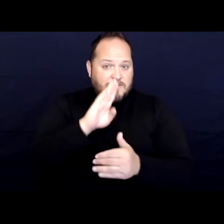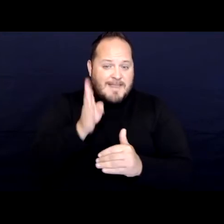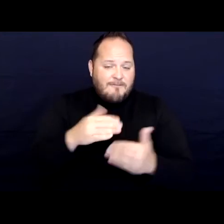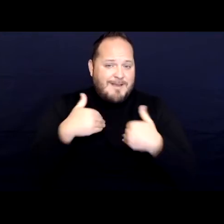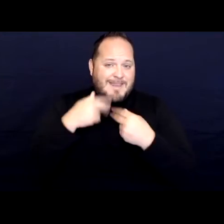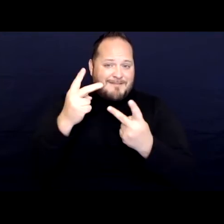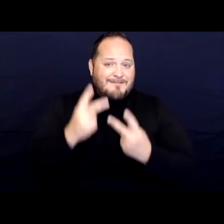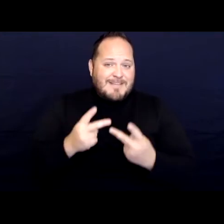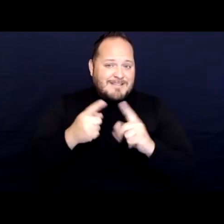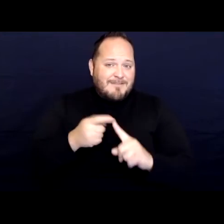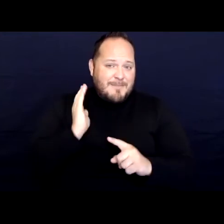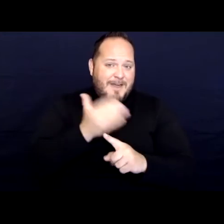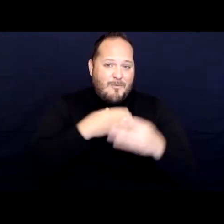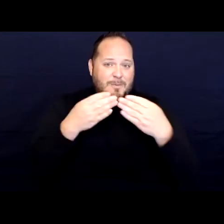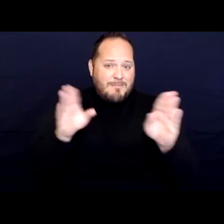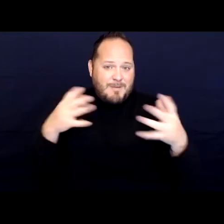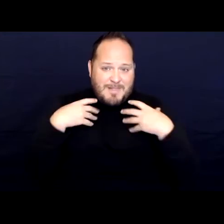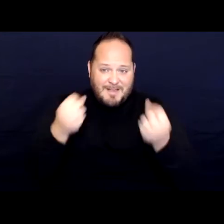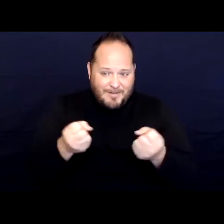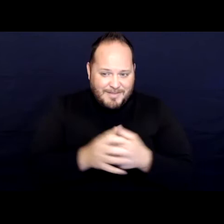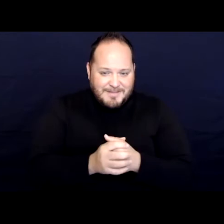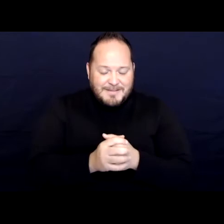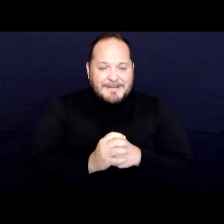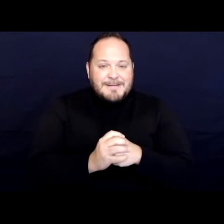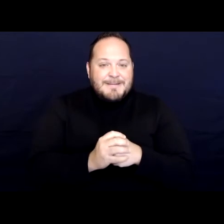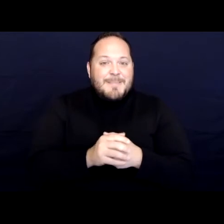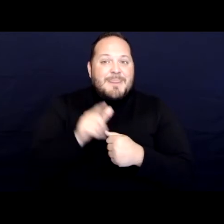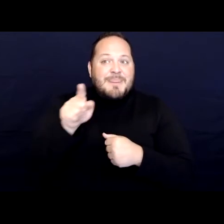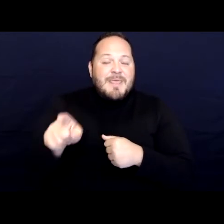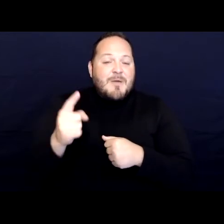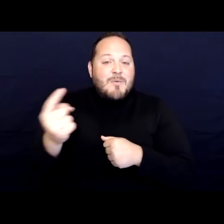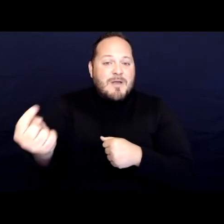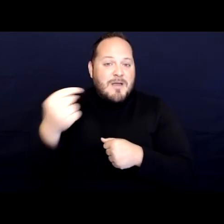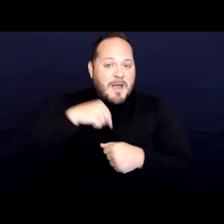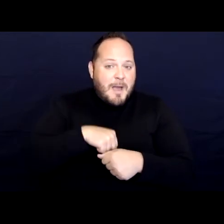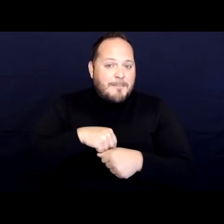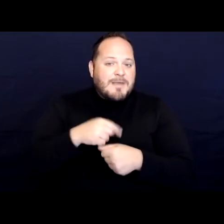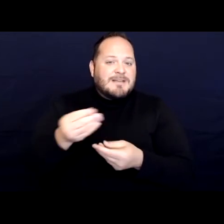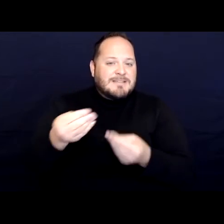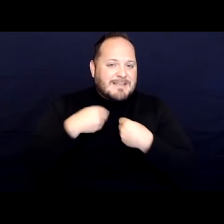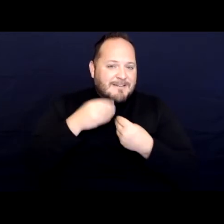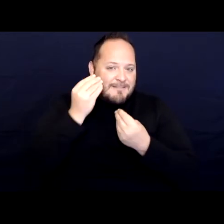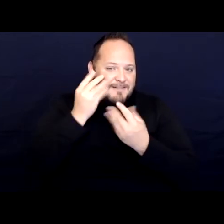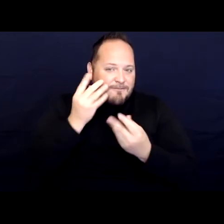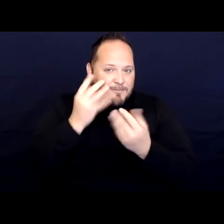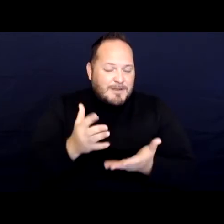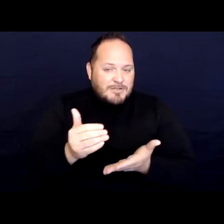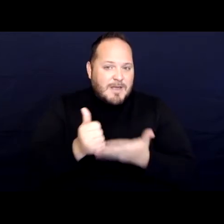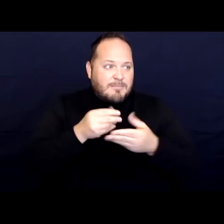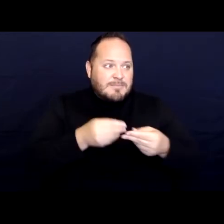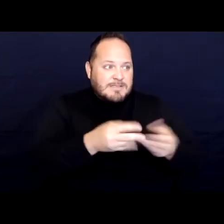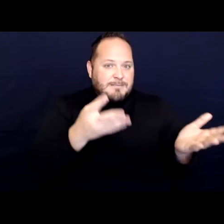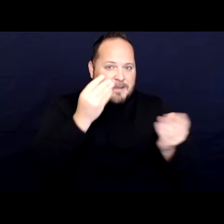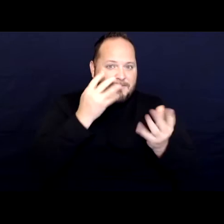health. And they were coming to us to disseminate information about